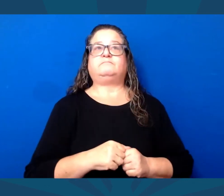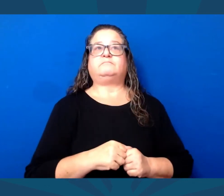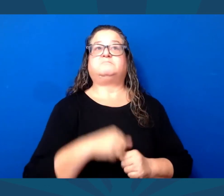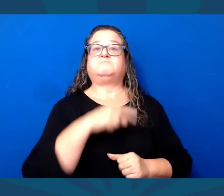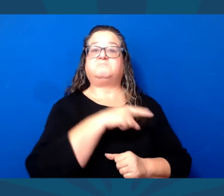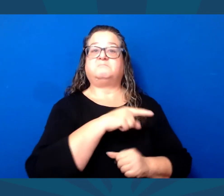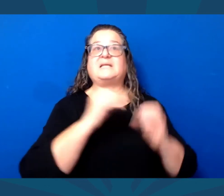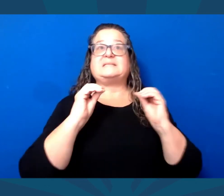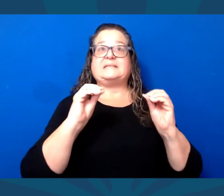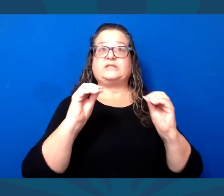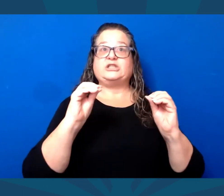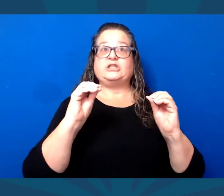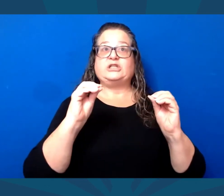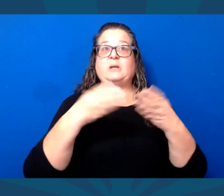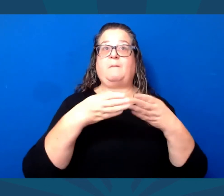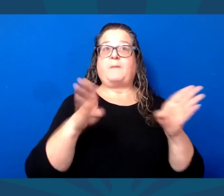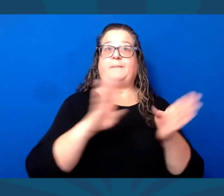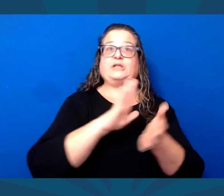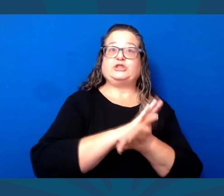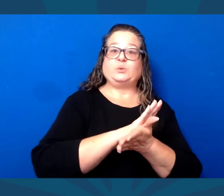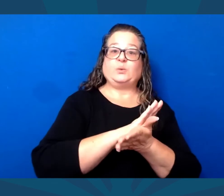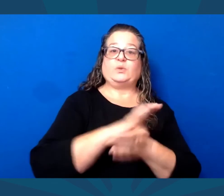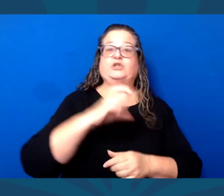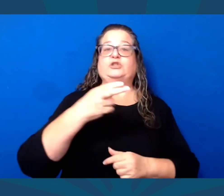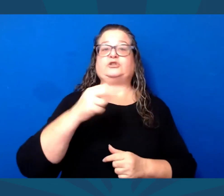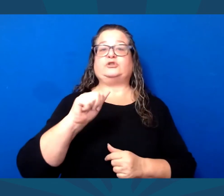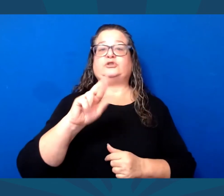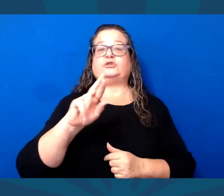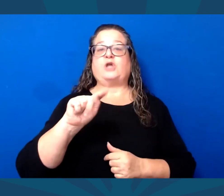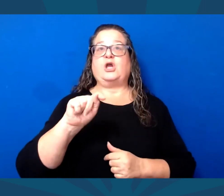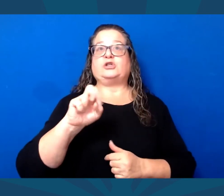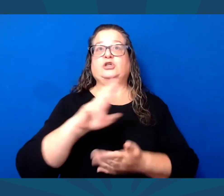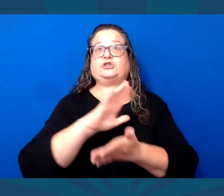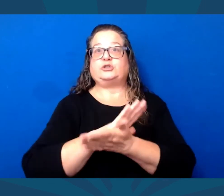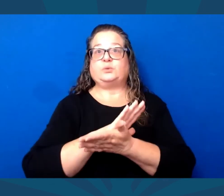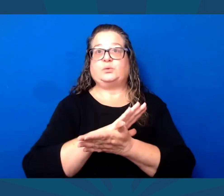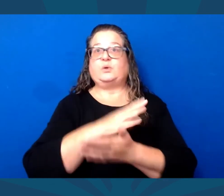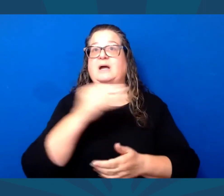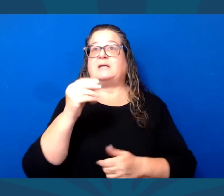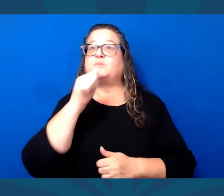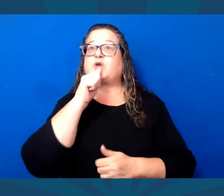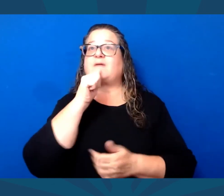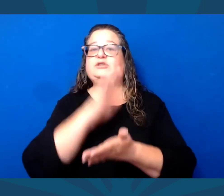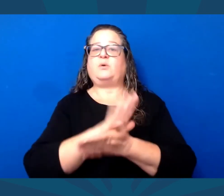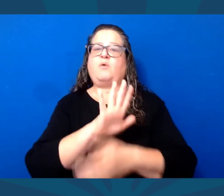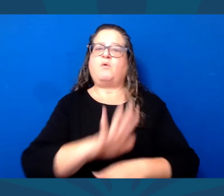public, charter, and private schools, stateside and internationally.